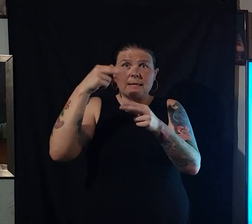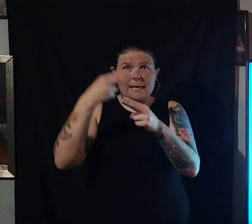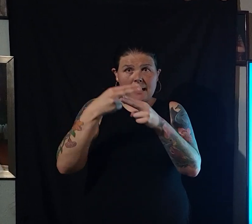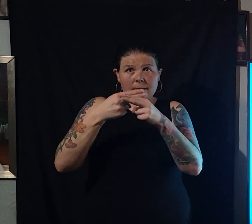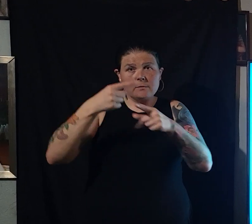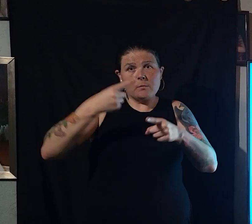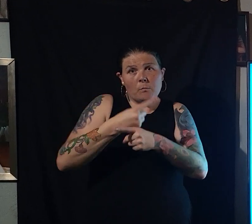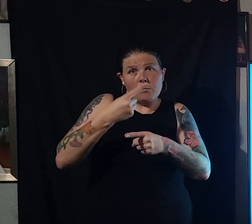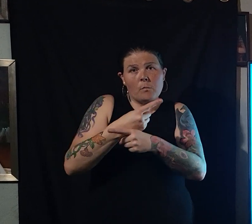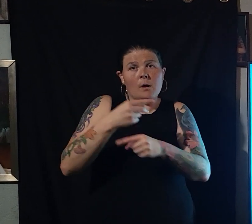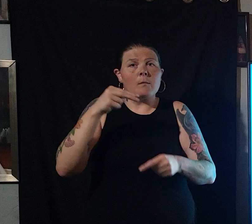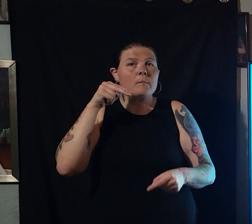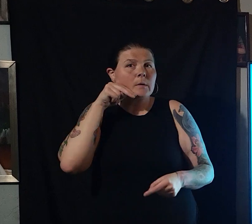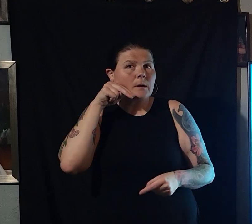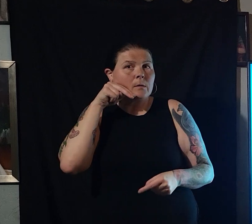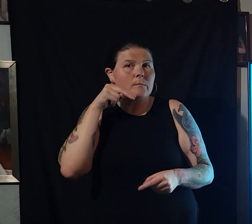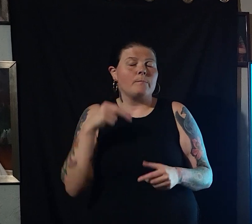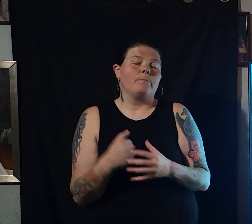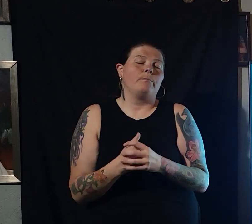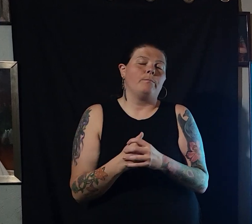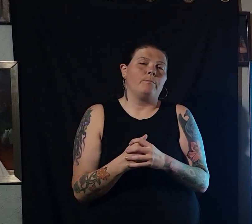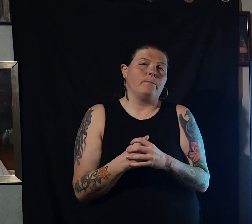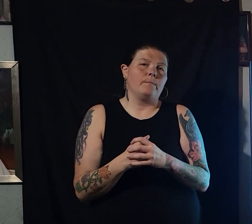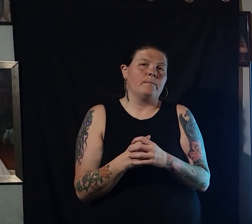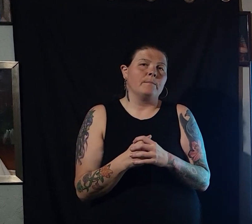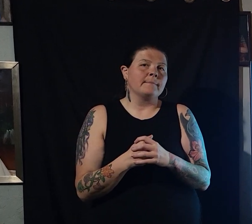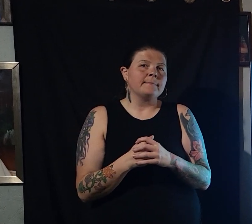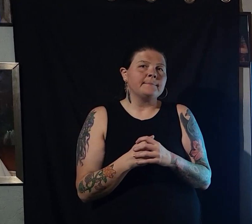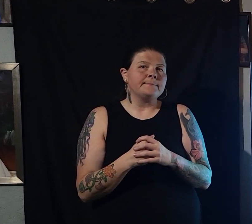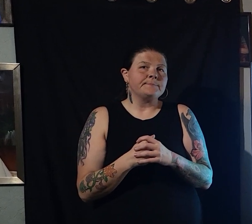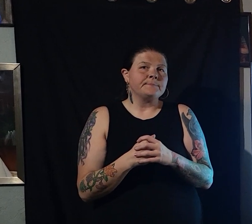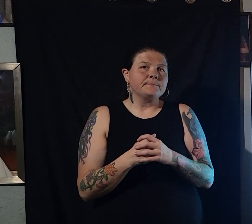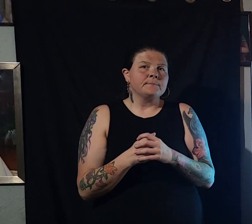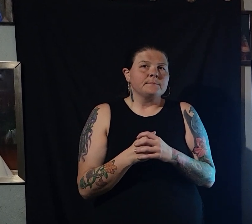and proper nouns.